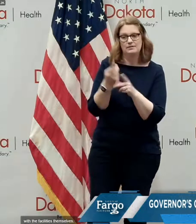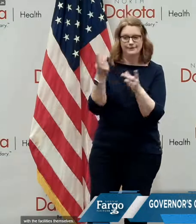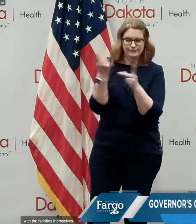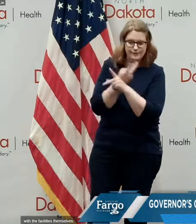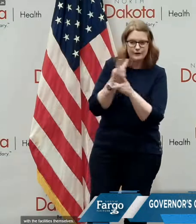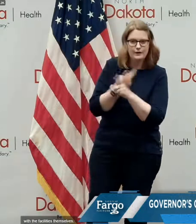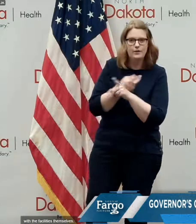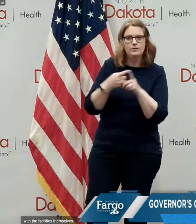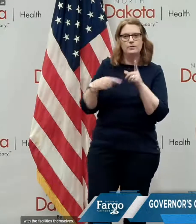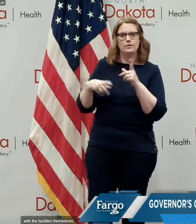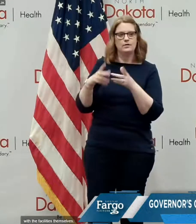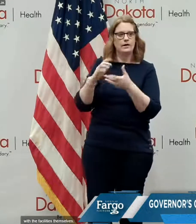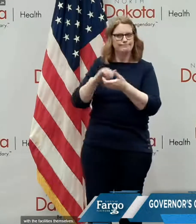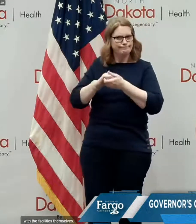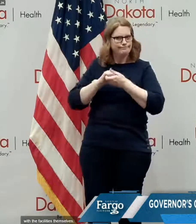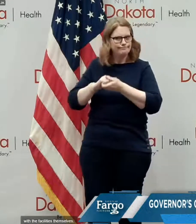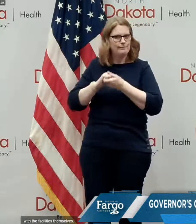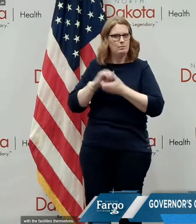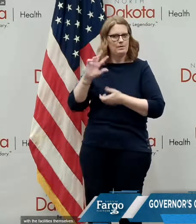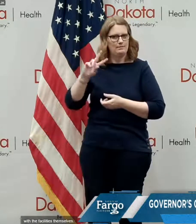force.